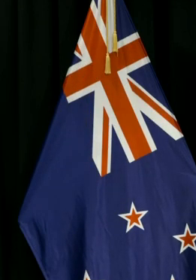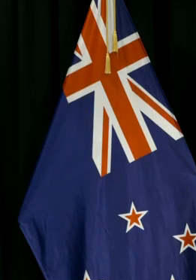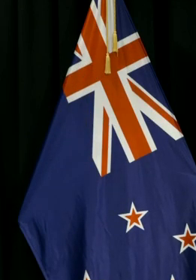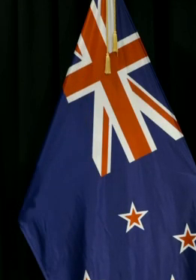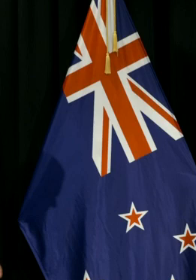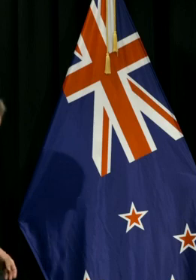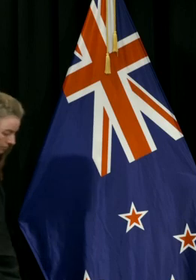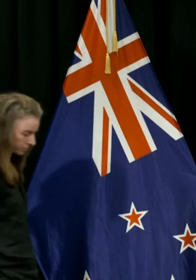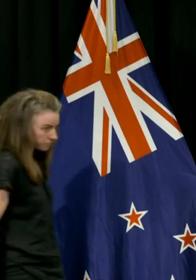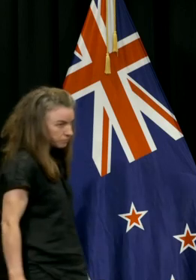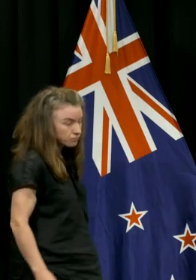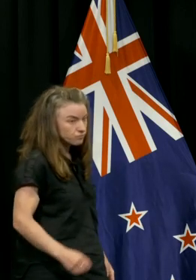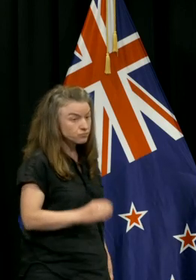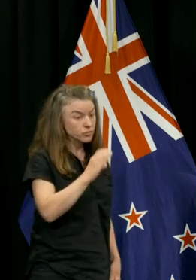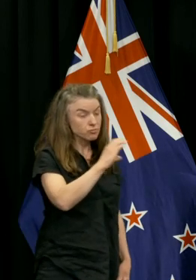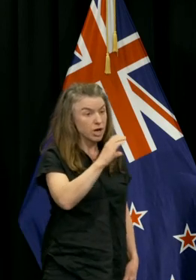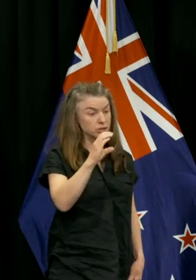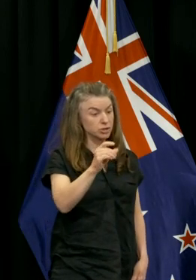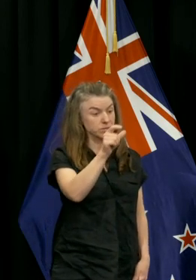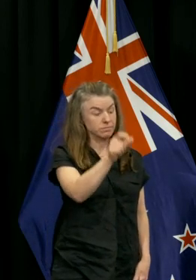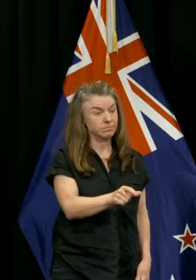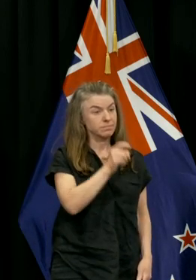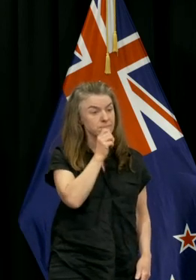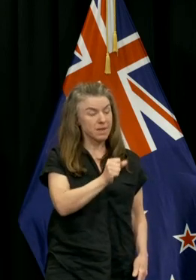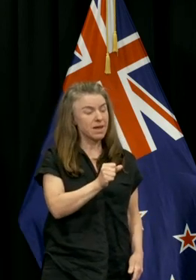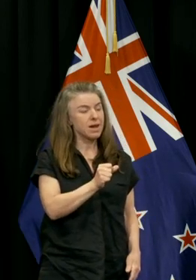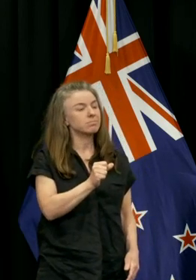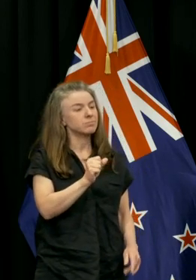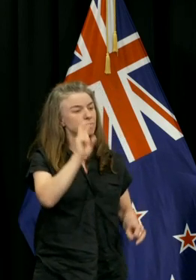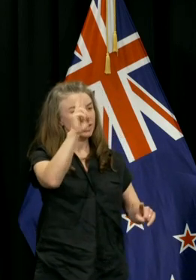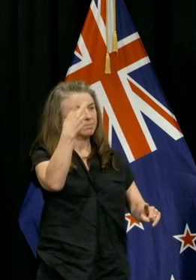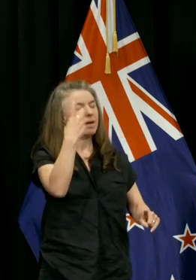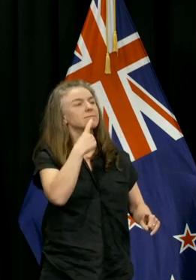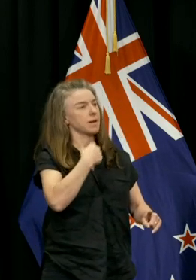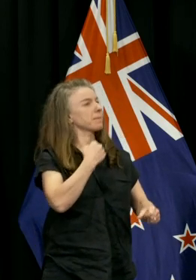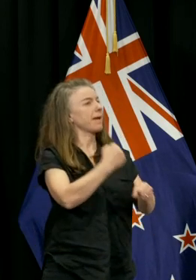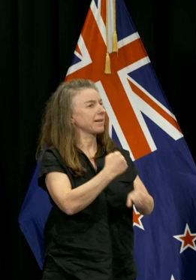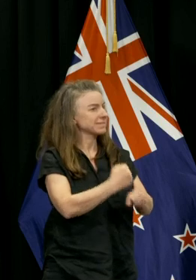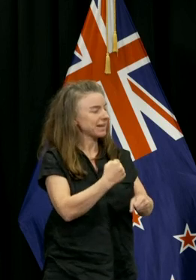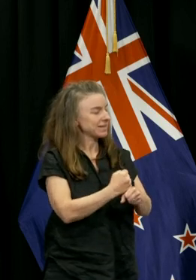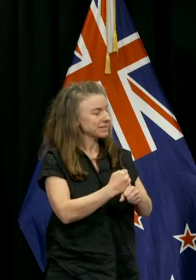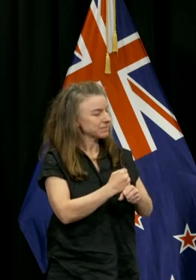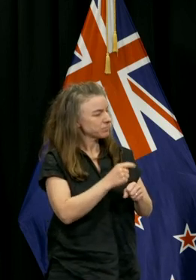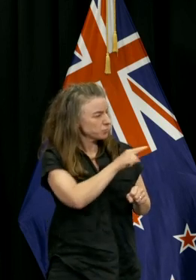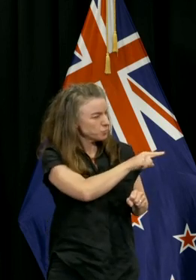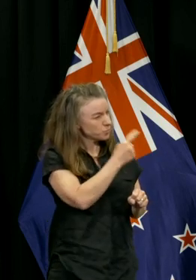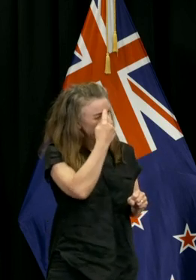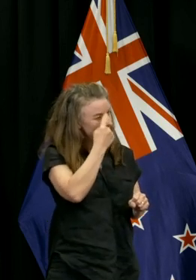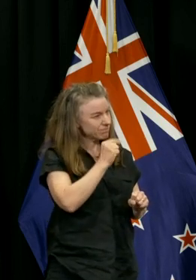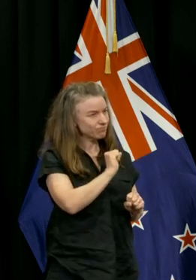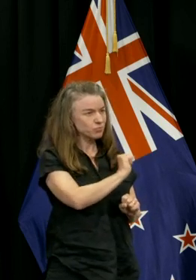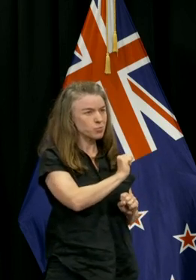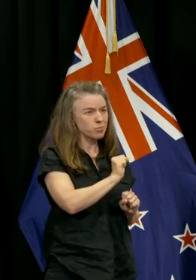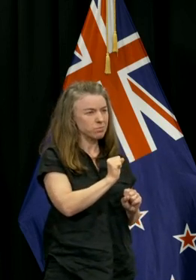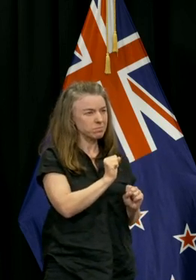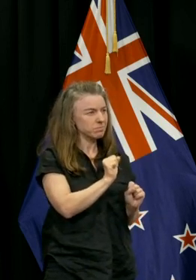changing his plea, and is the timing problematic given that the families of the victims can't come together? And look, I know that